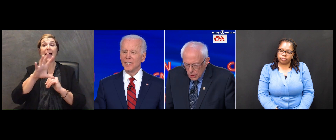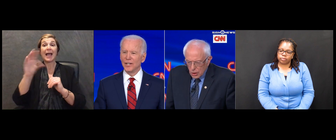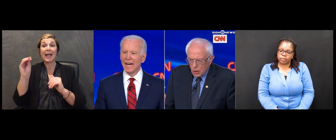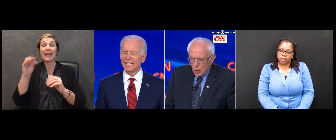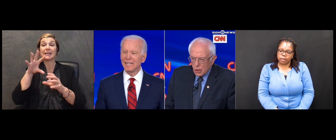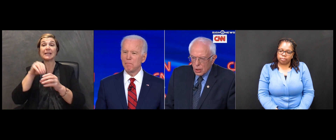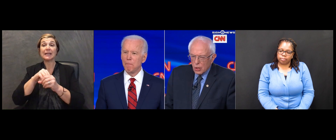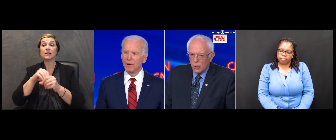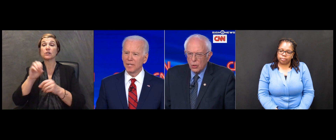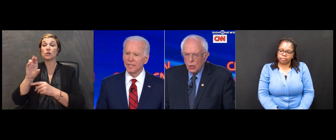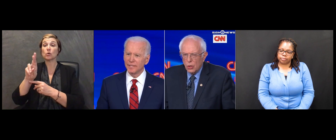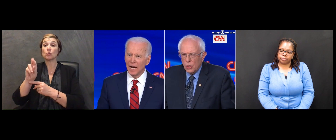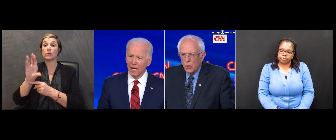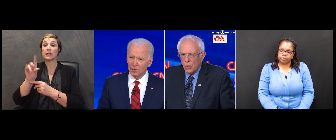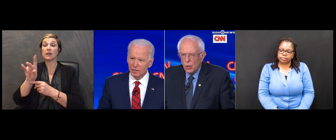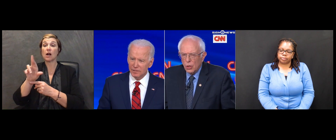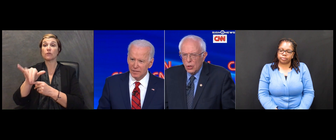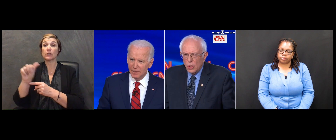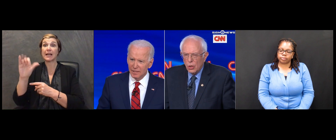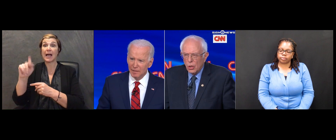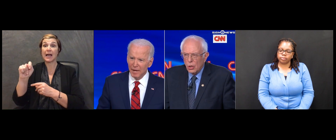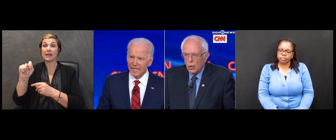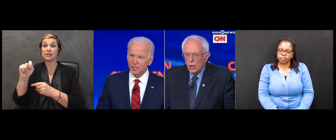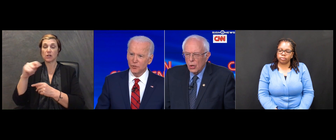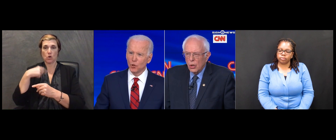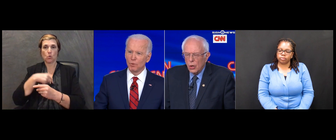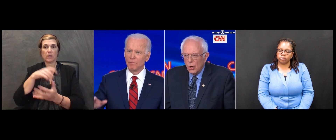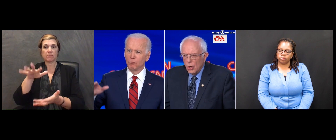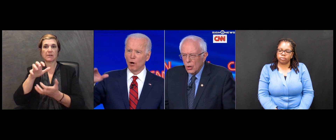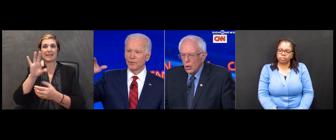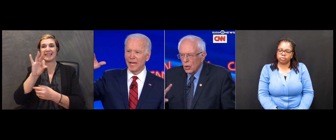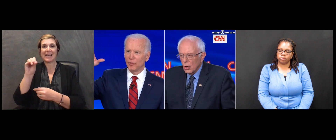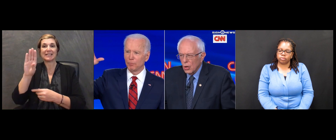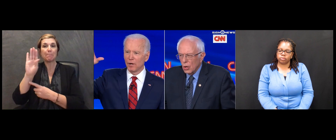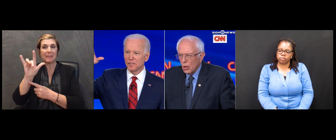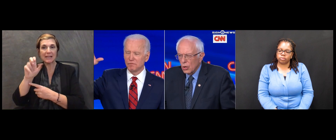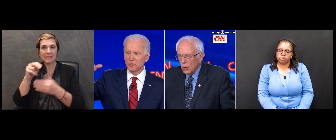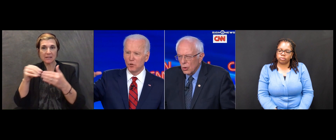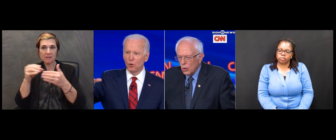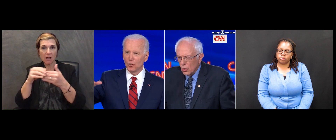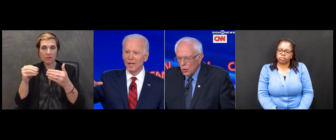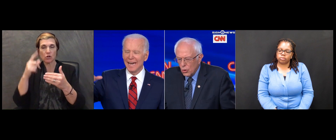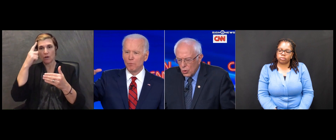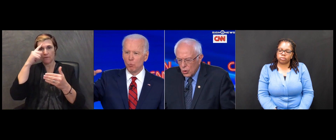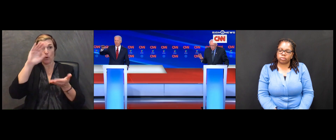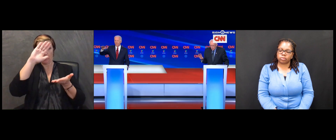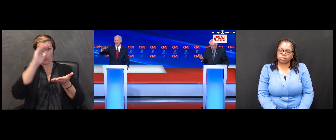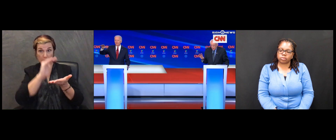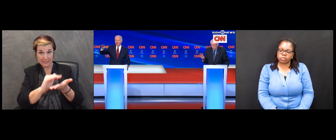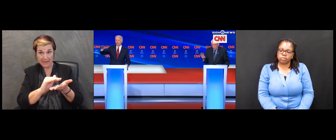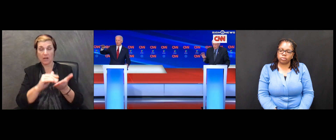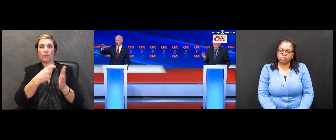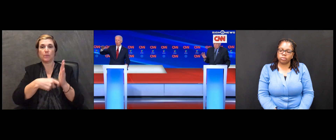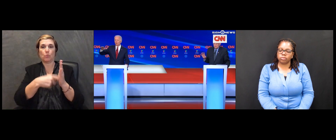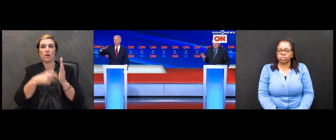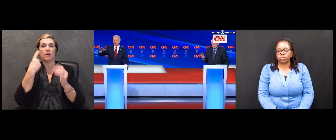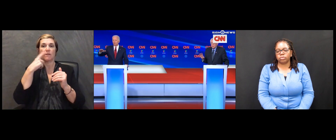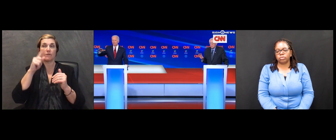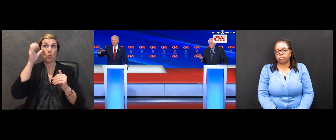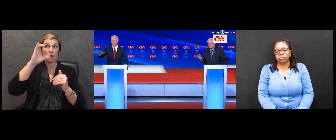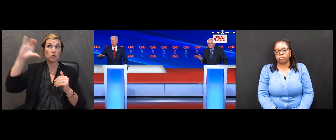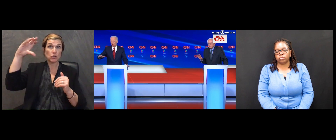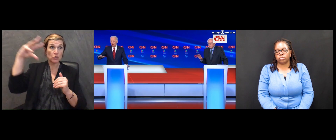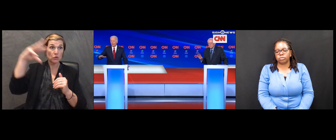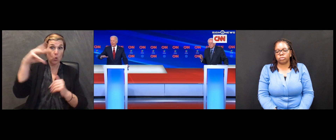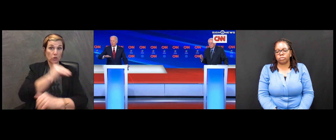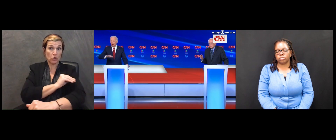invested $90 billion in making sure we brought down the price of solar and wind that is lower than the